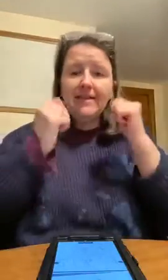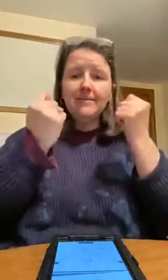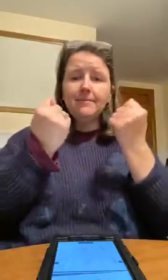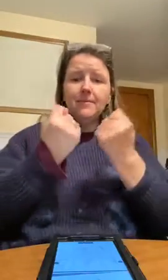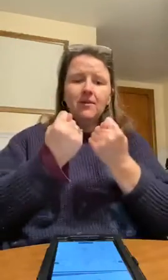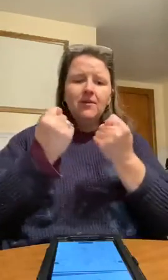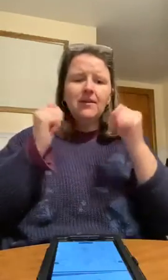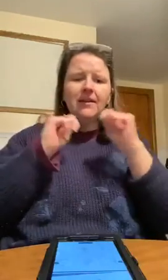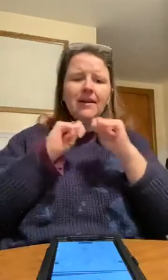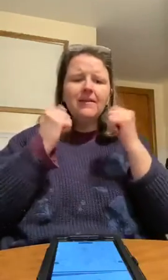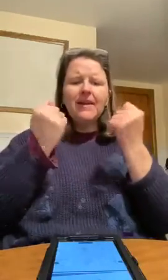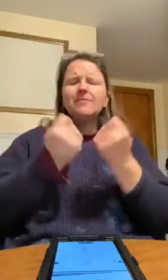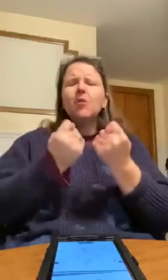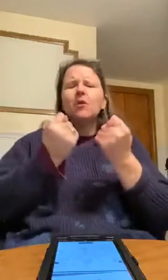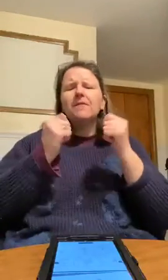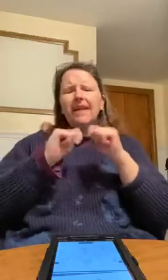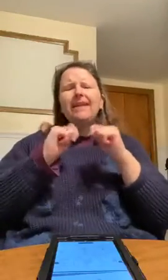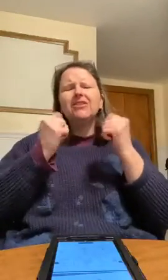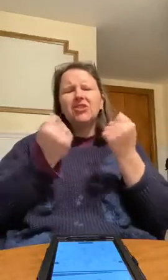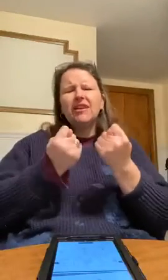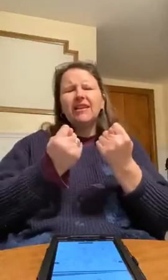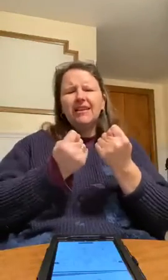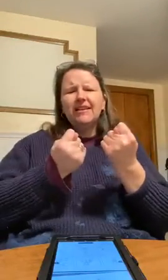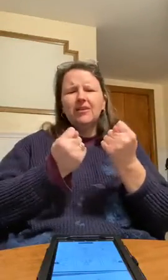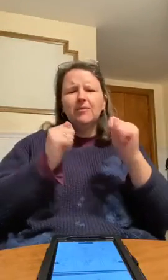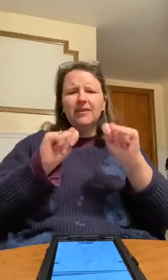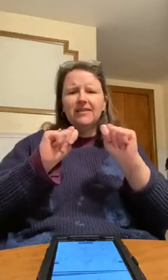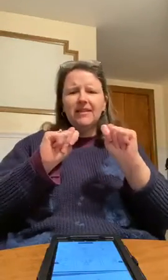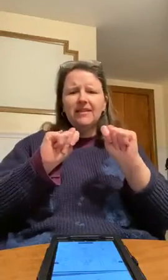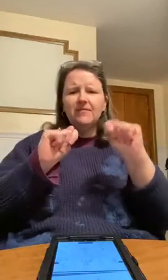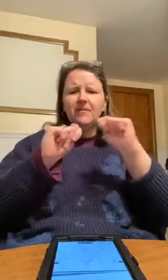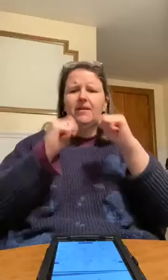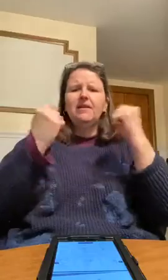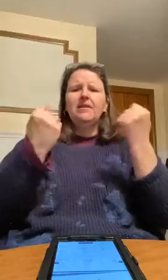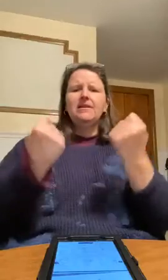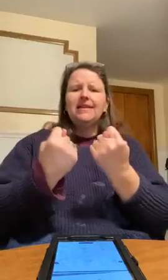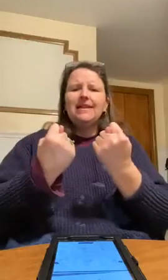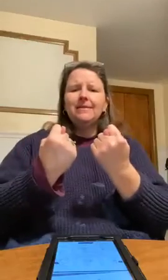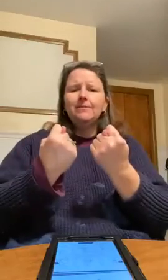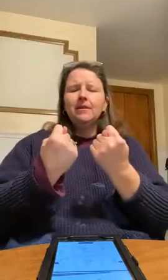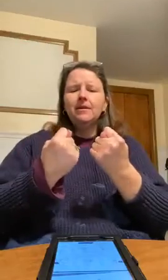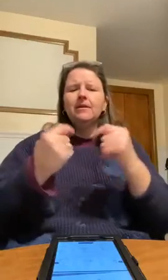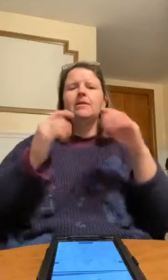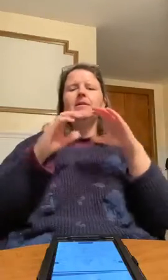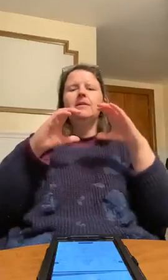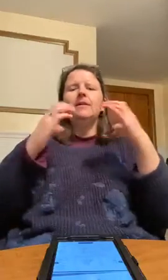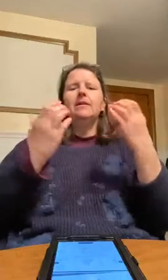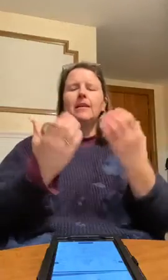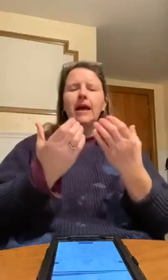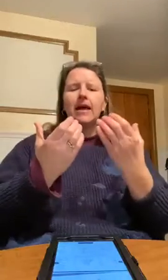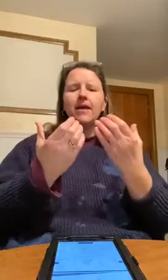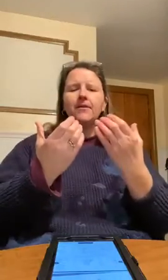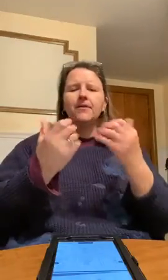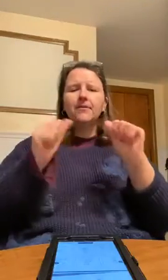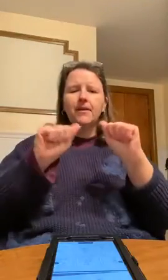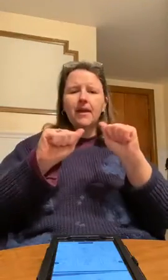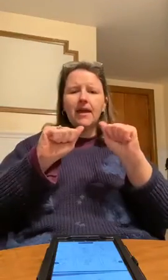Team. You can kind of, that's more of an English thing, you know, with the T. Team, class, A